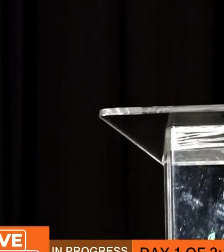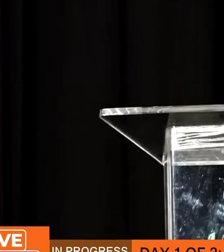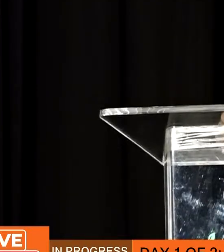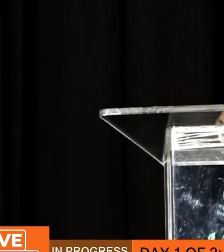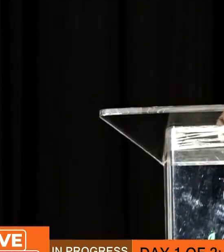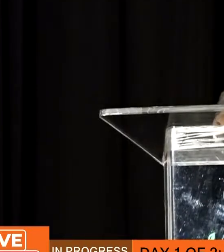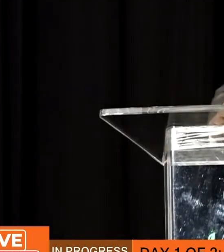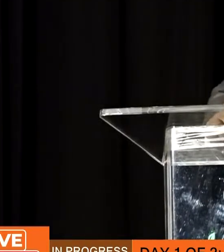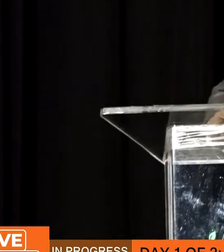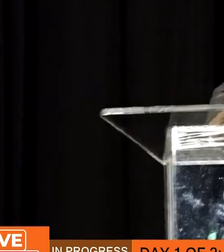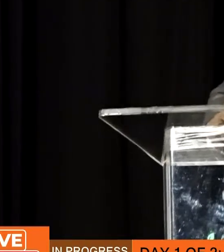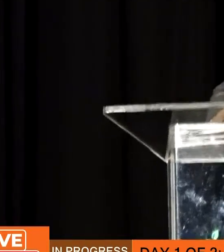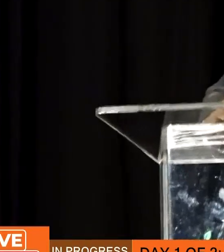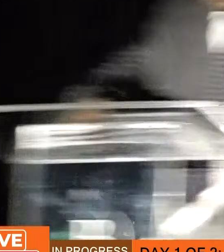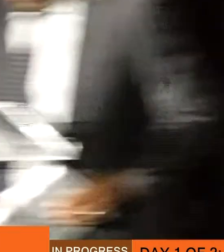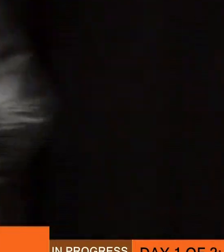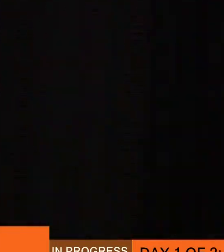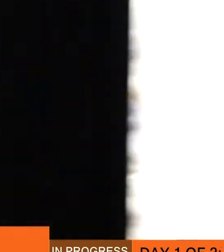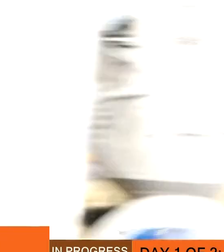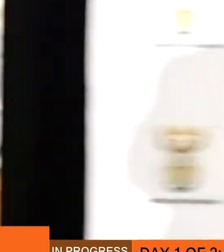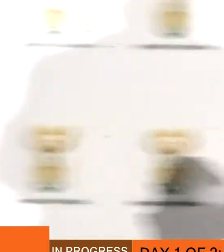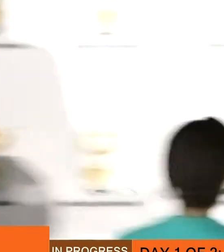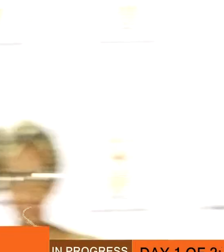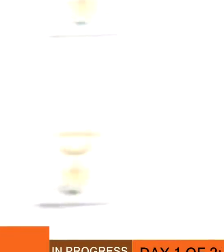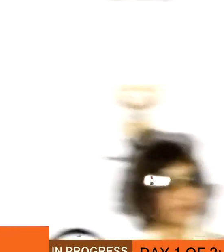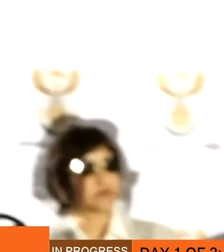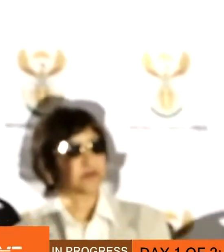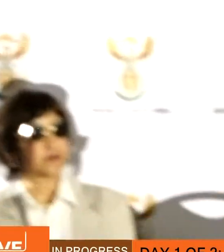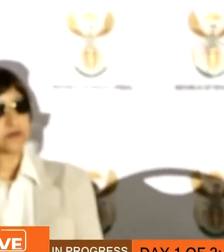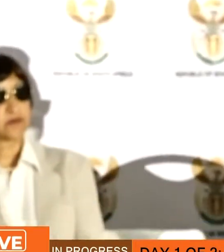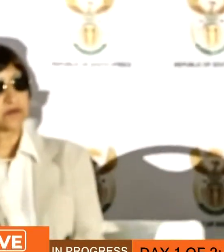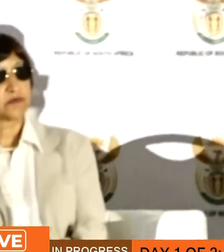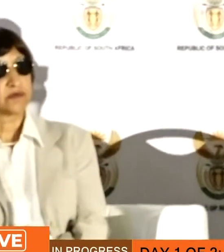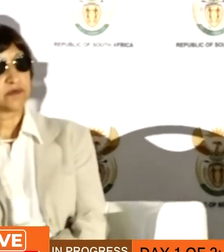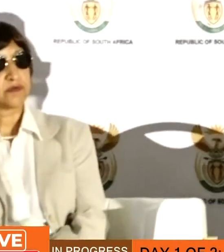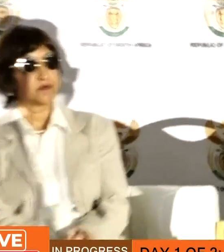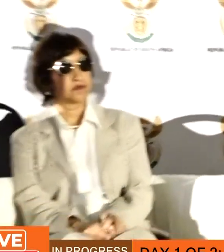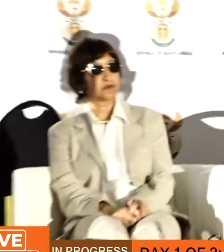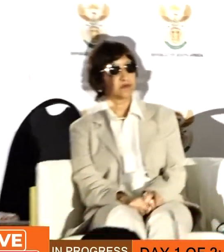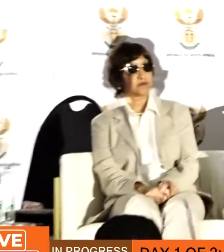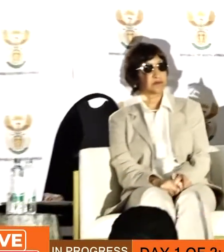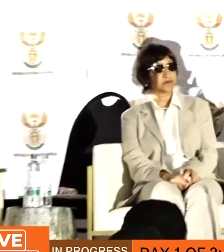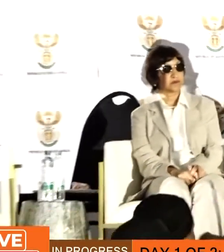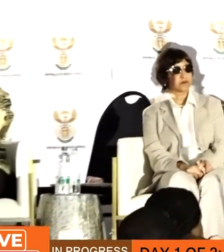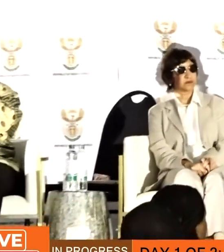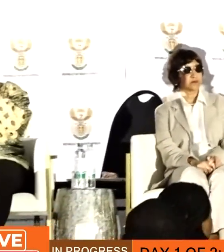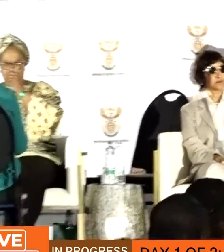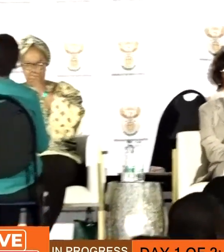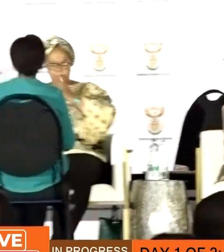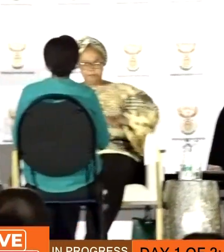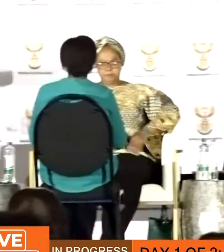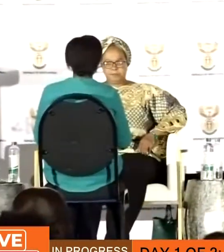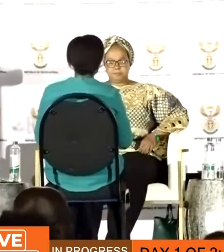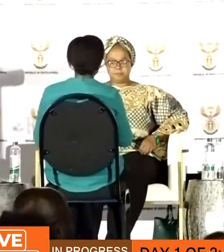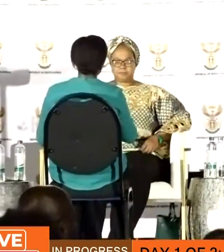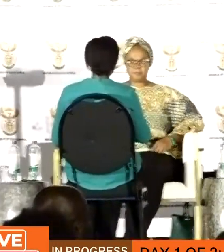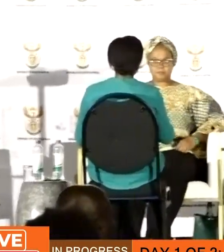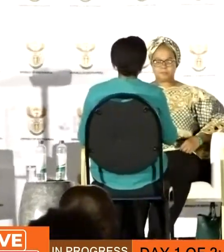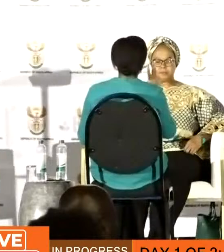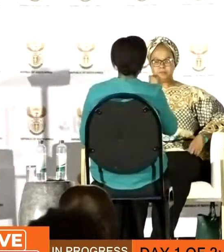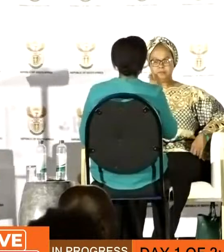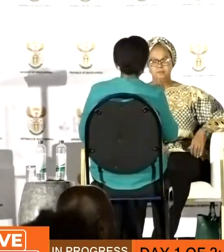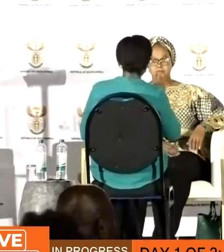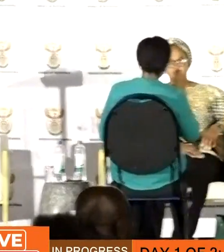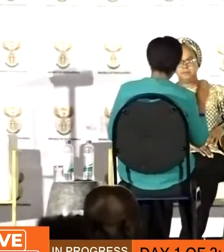Thank you. Mr. President, Minister Dlamini Zuma, Minister Chikunga, other ministers and